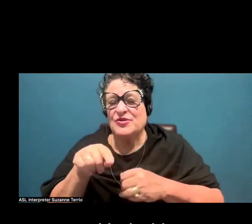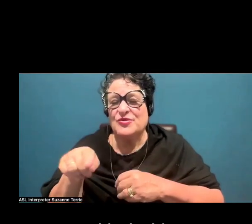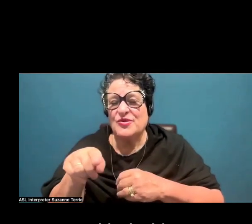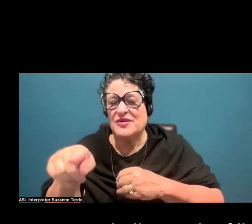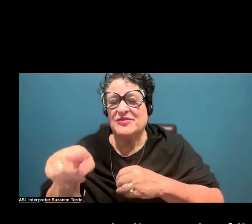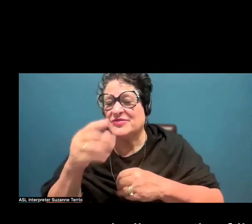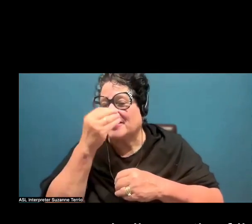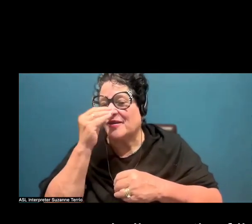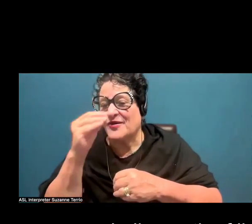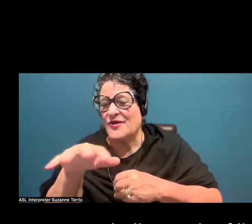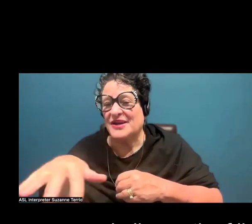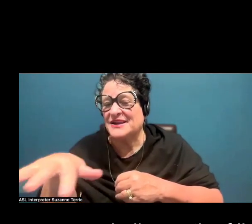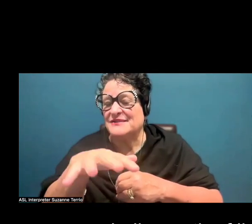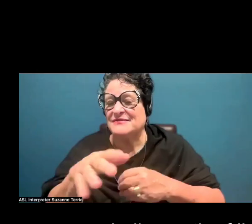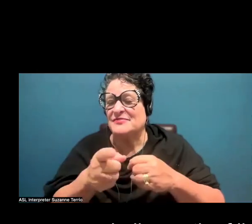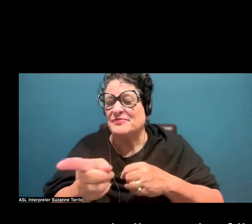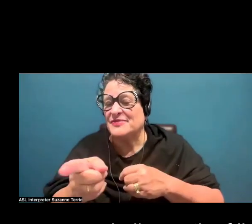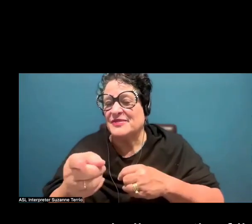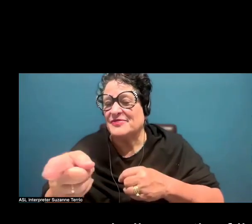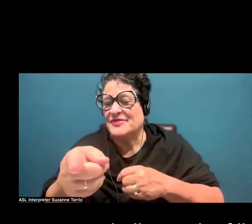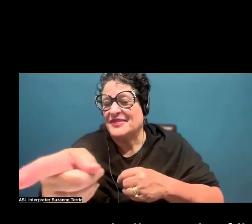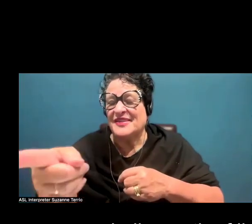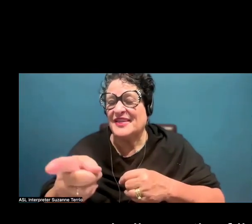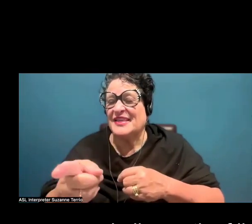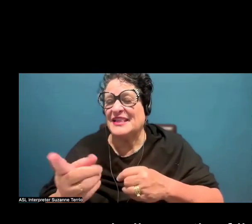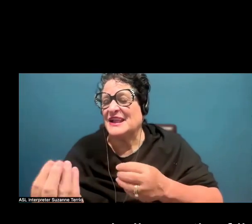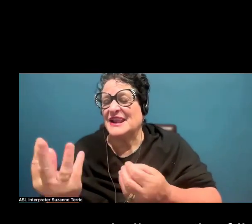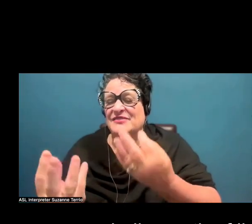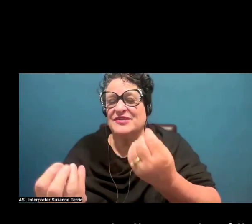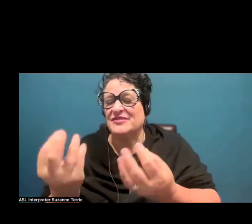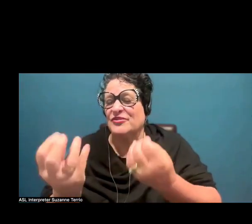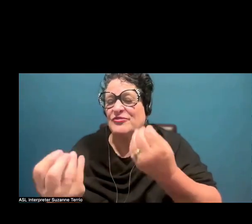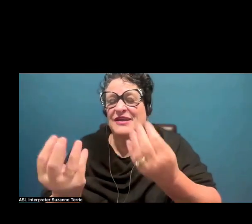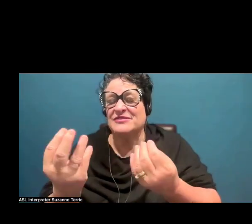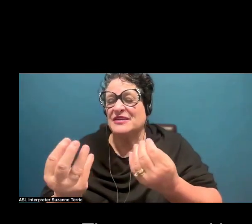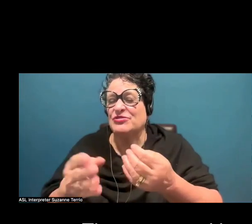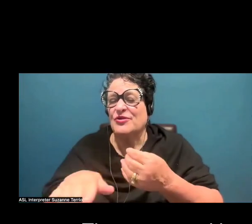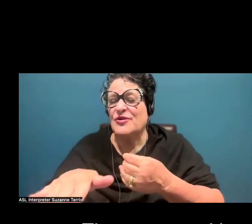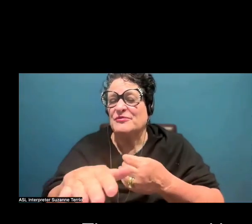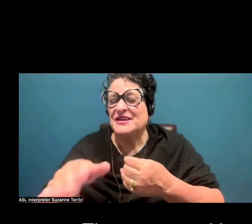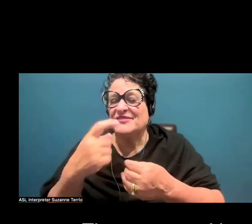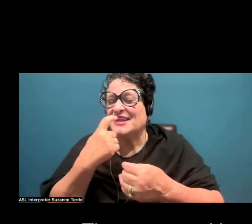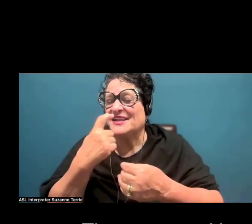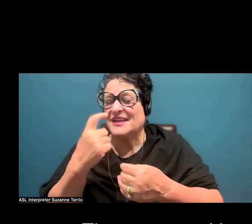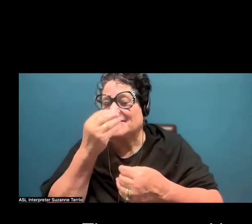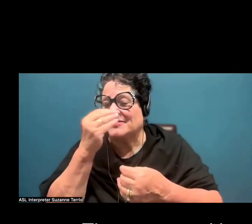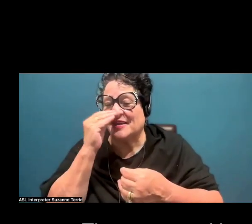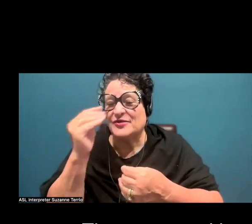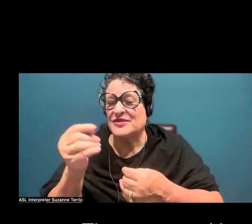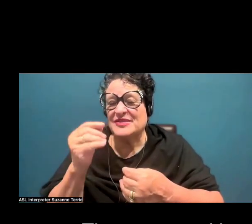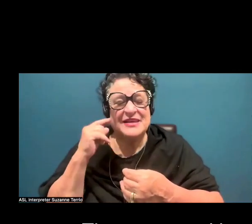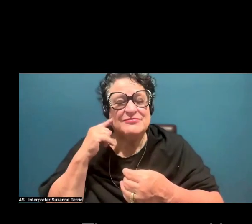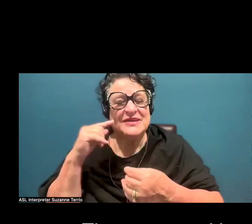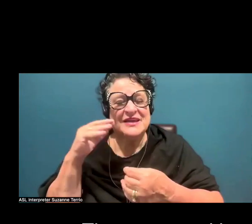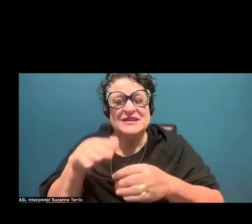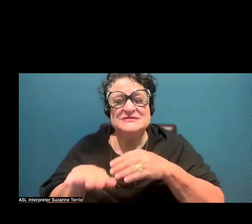carefully to the narrow, winding path of living grass that led through the carpet of glass flowers. They were making a beautiful bell-like sound as their